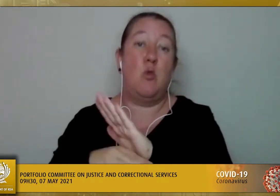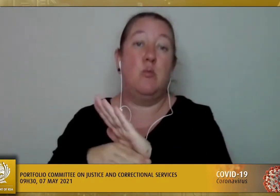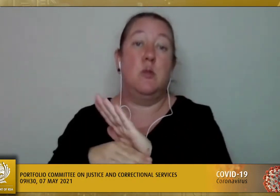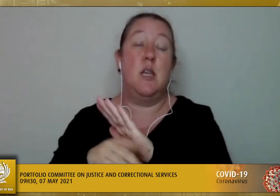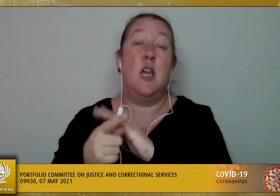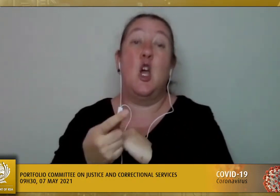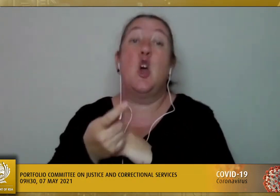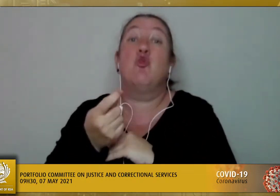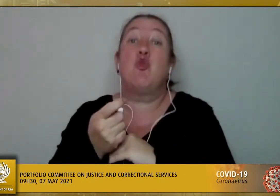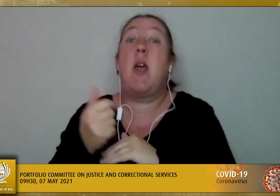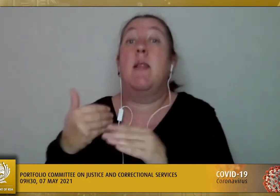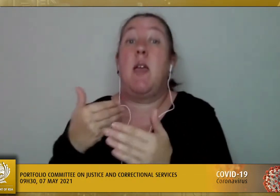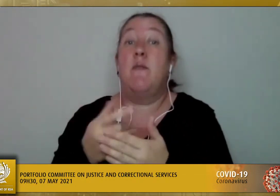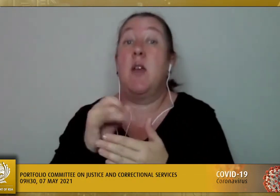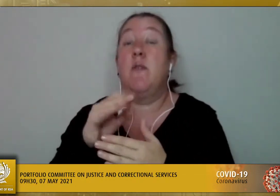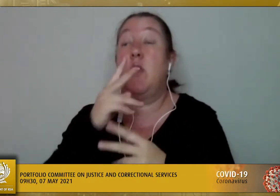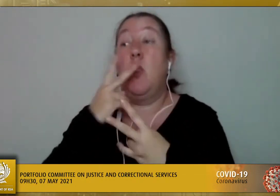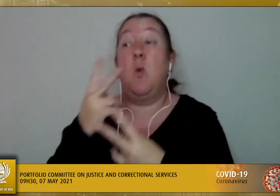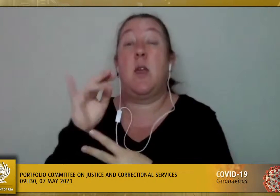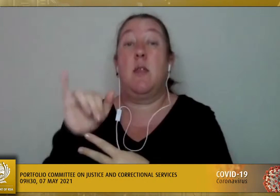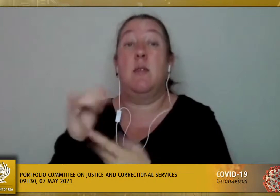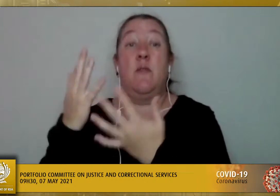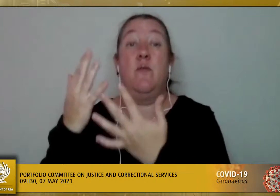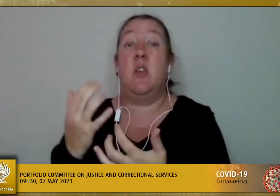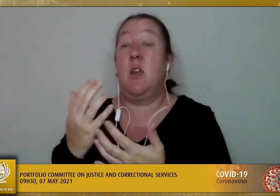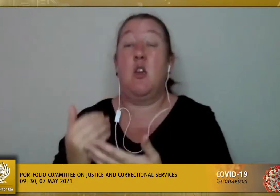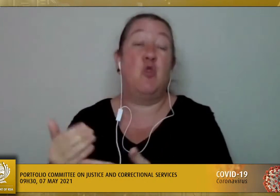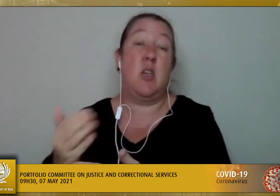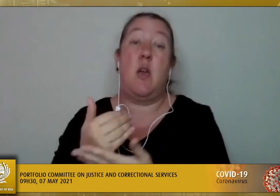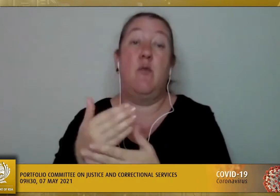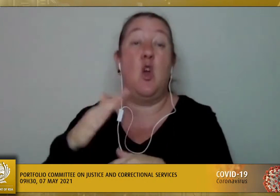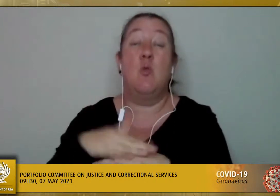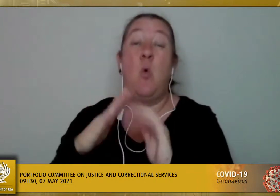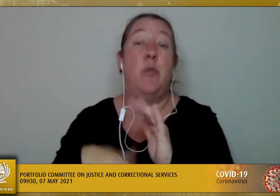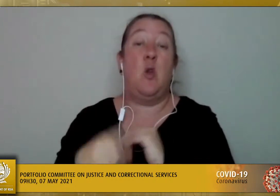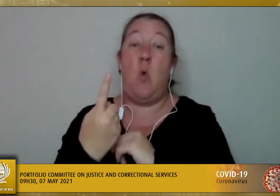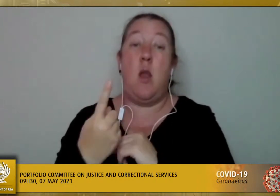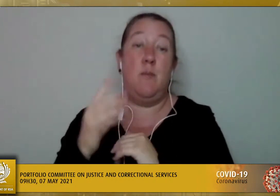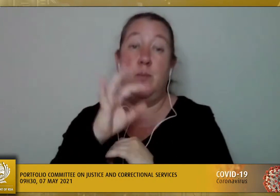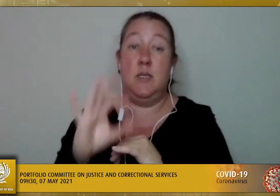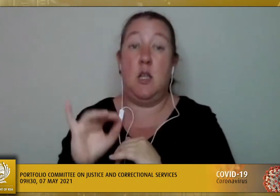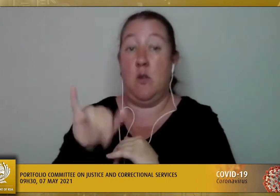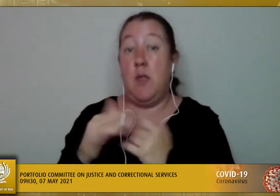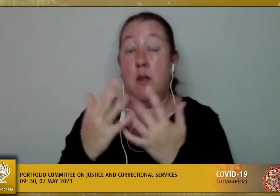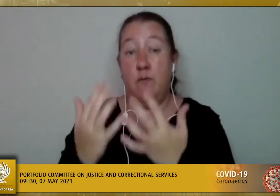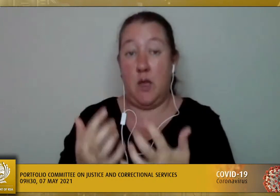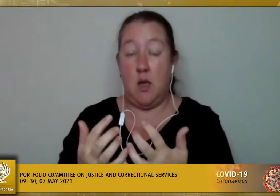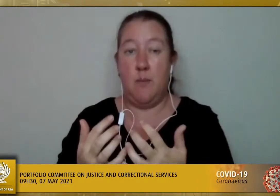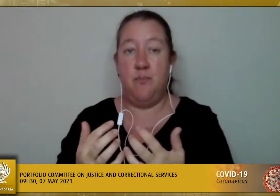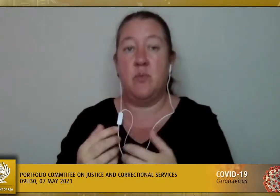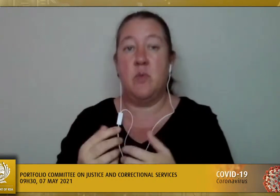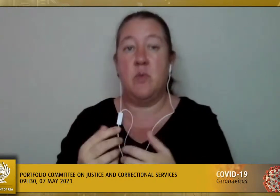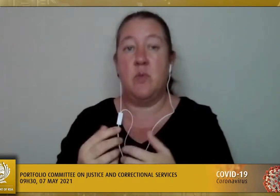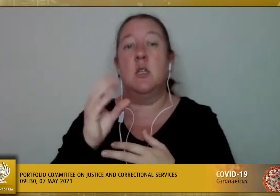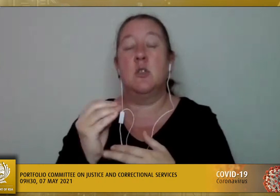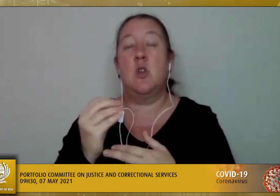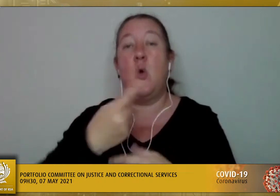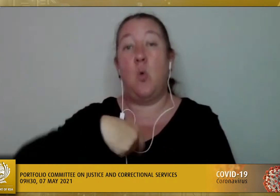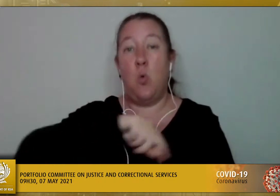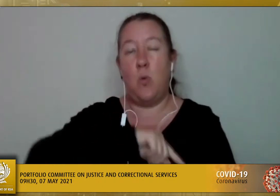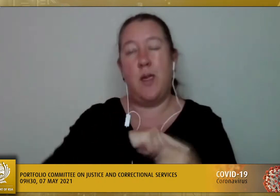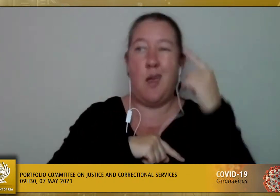if they're looking at that figure recover more than one percent of that figure and so we